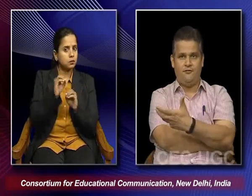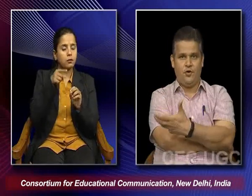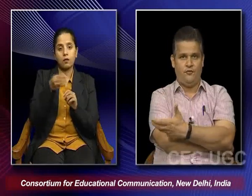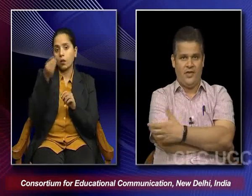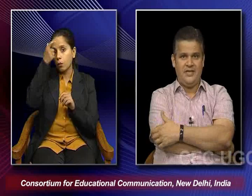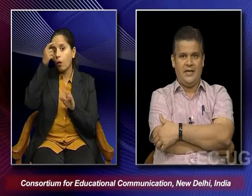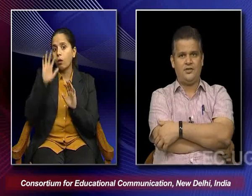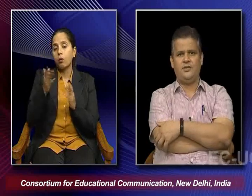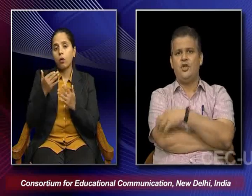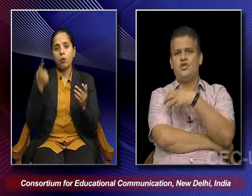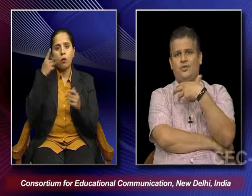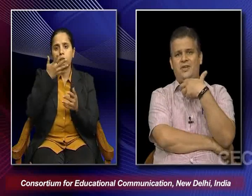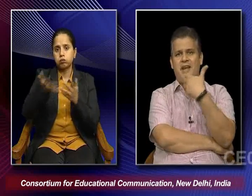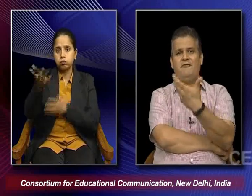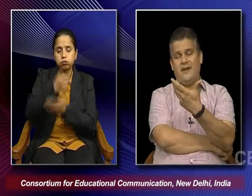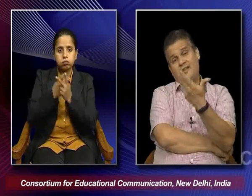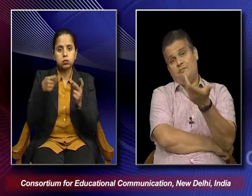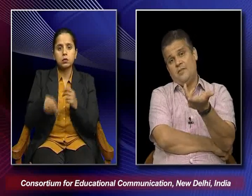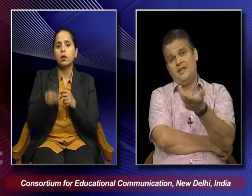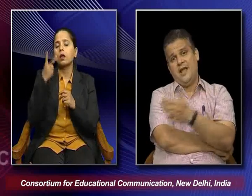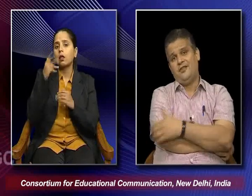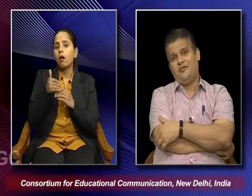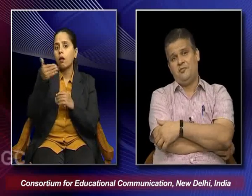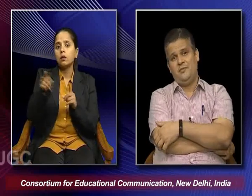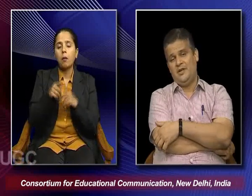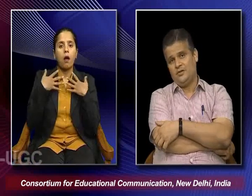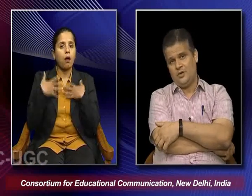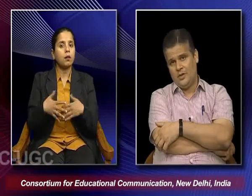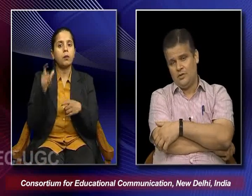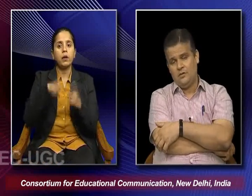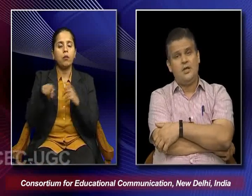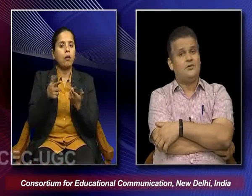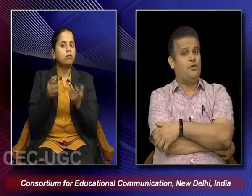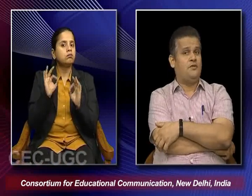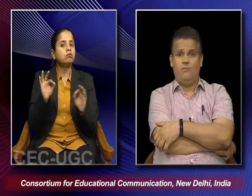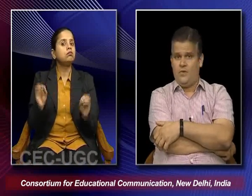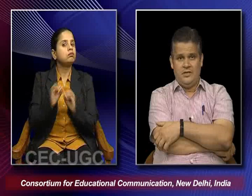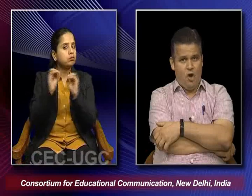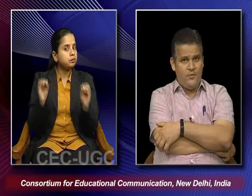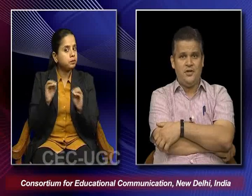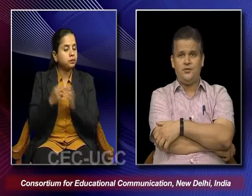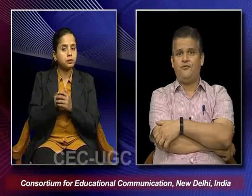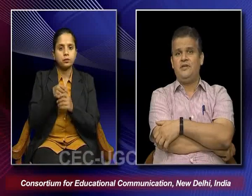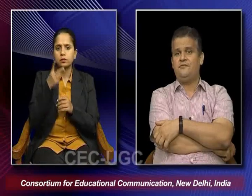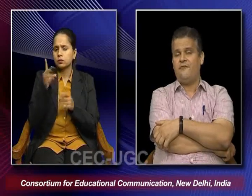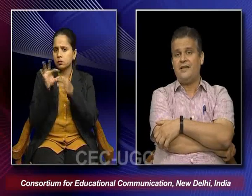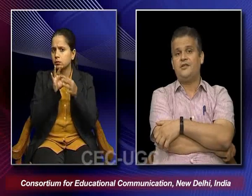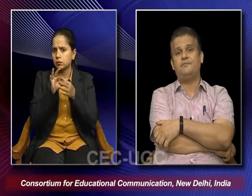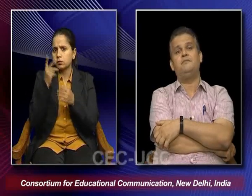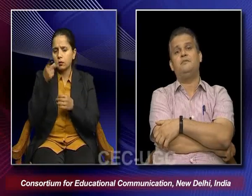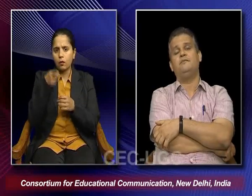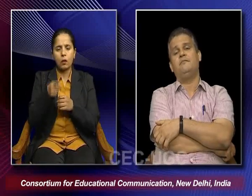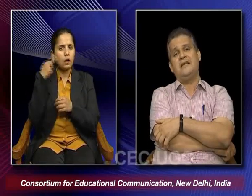scarcity of water for irrigation. So the net effect and the health of the people is not well. So in combination of these